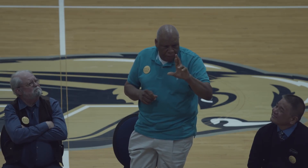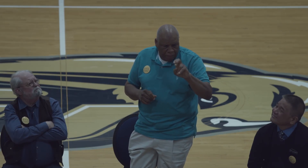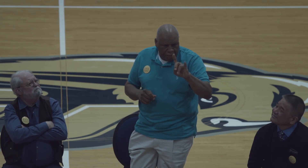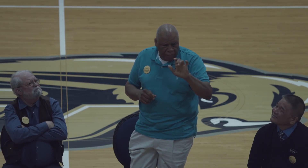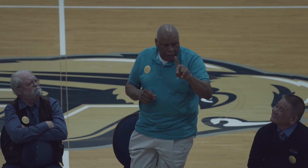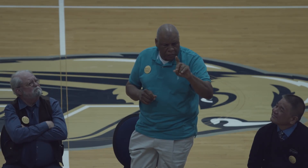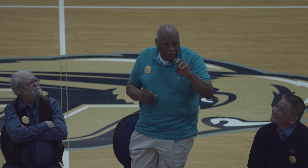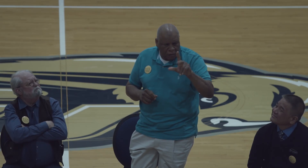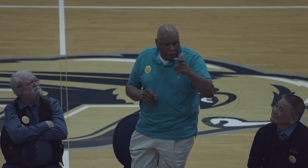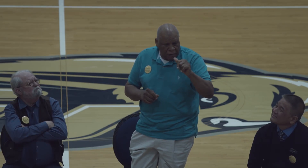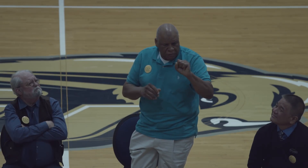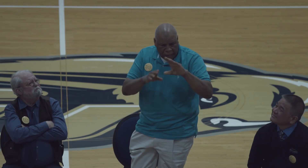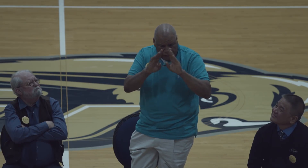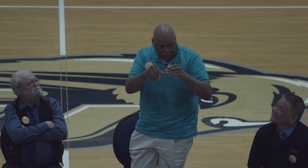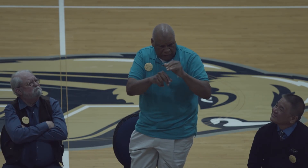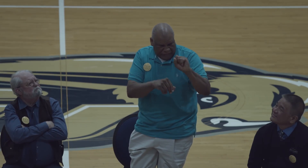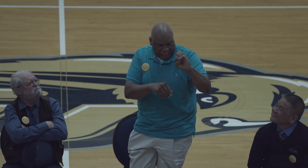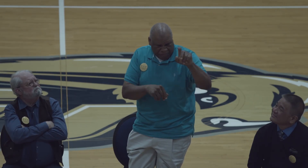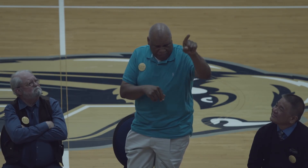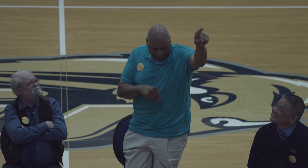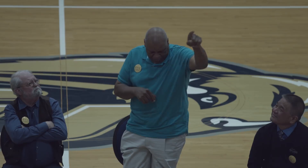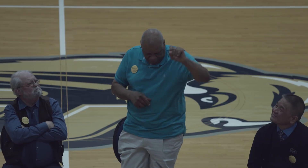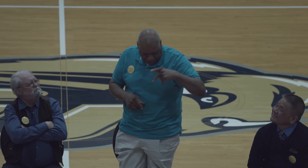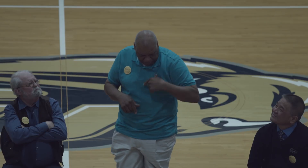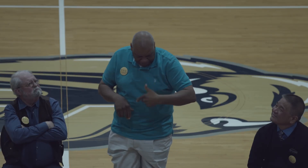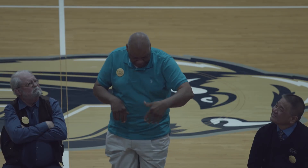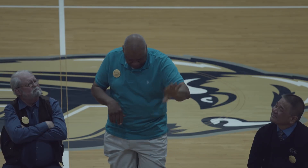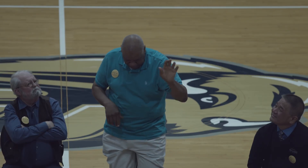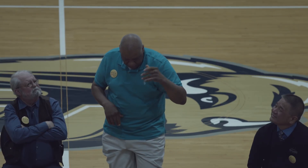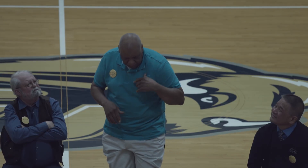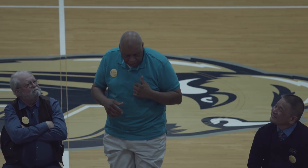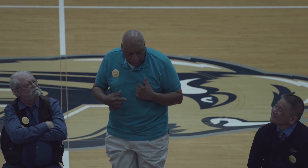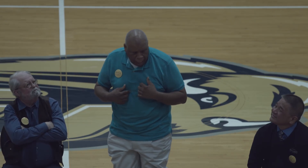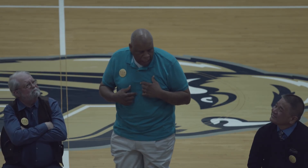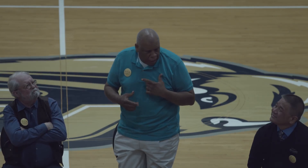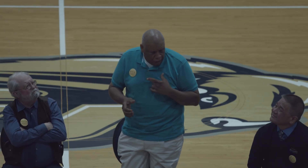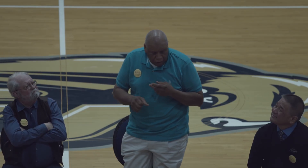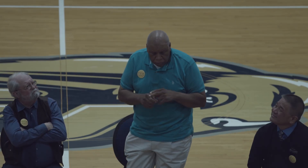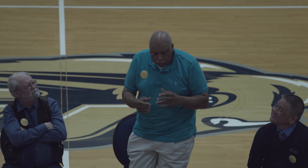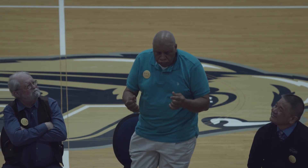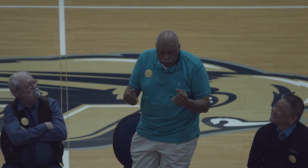work, and she specifically worked for the Frederick Douglass House.